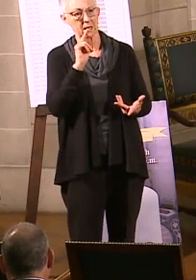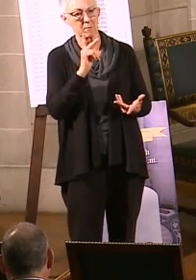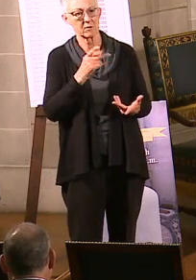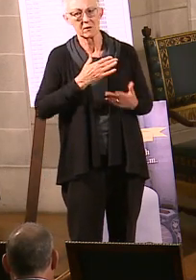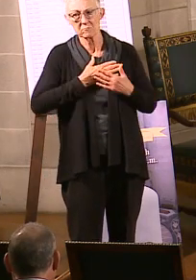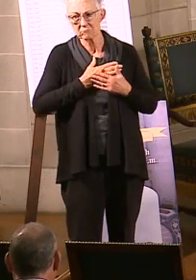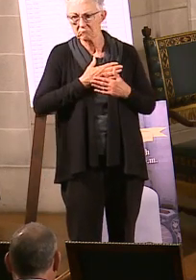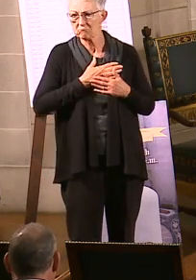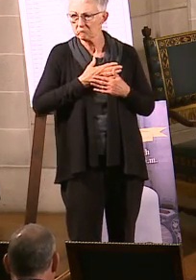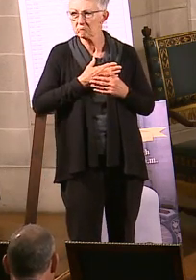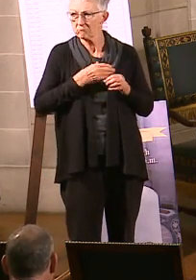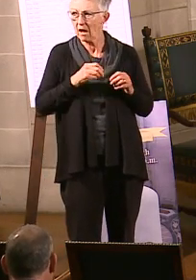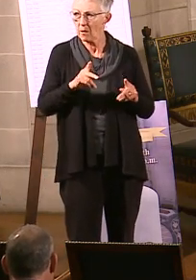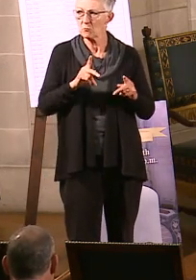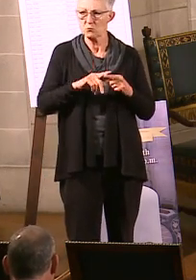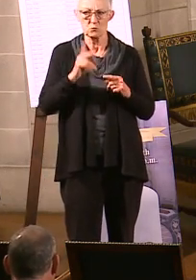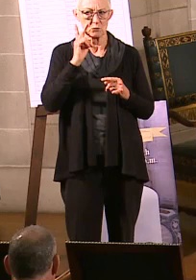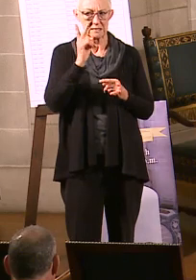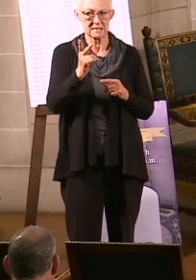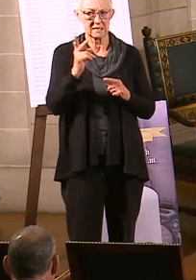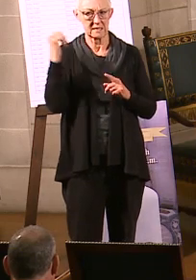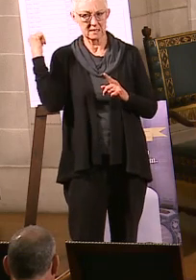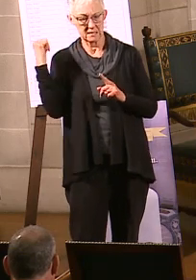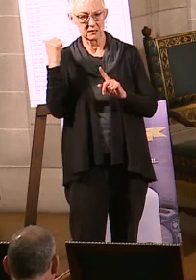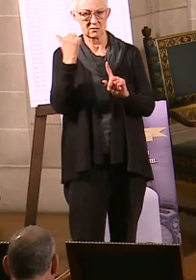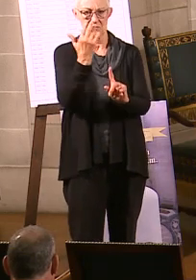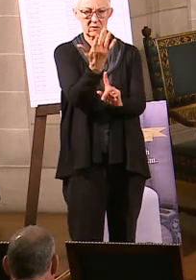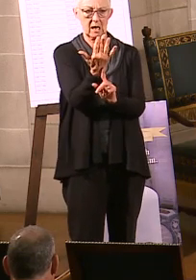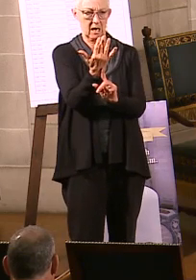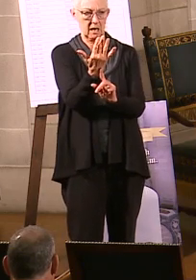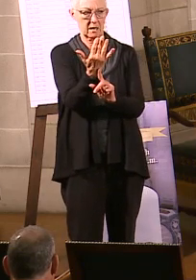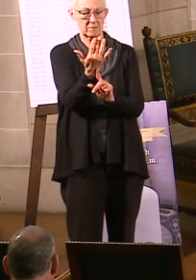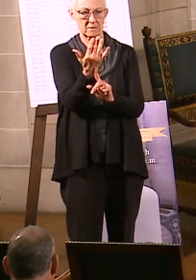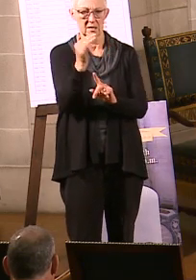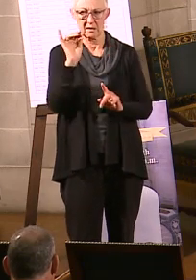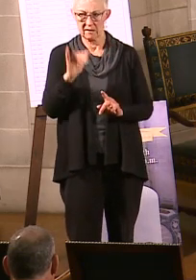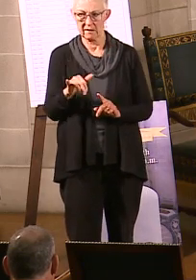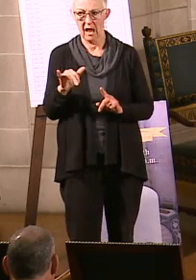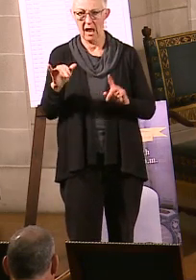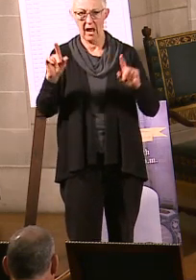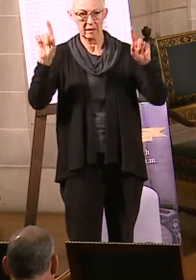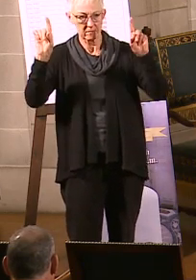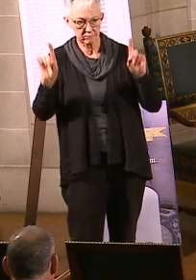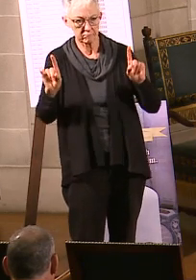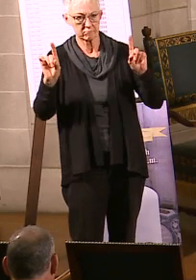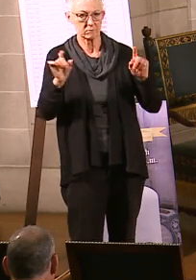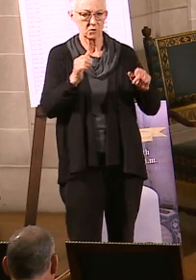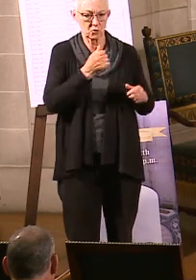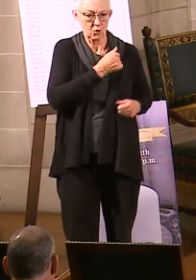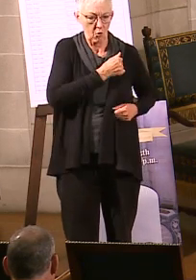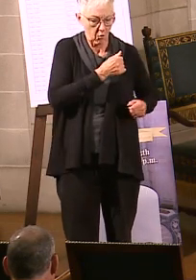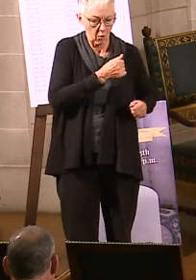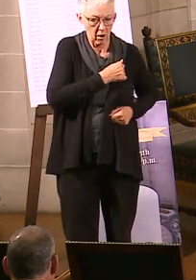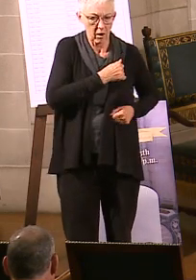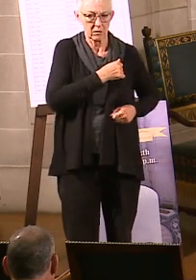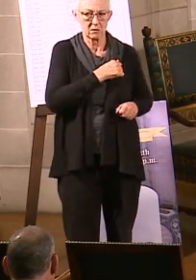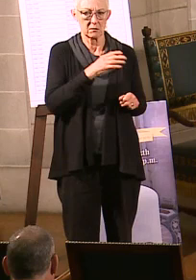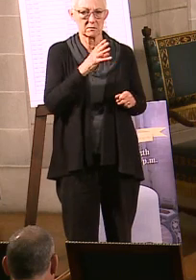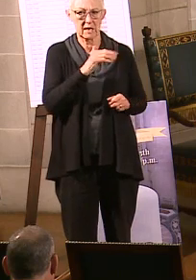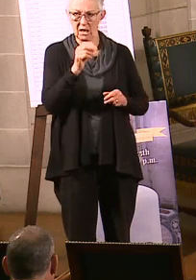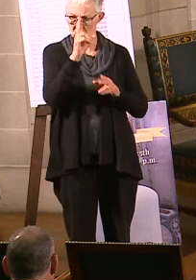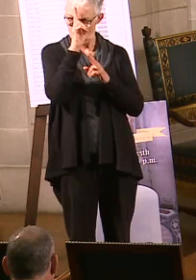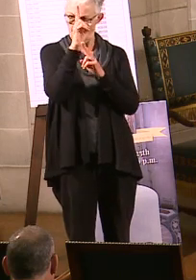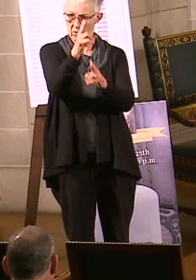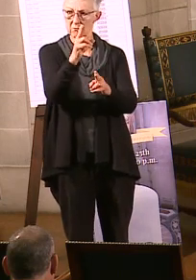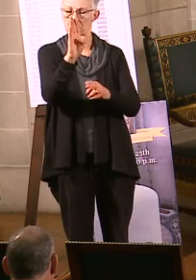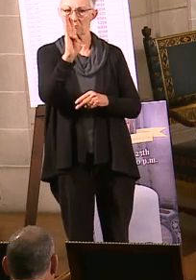flame, this presentation that is being guarded and